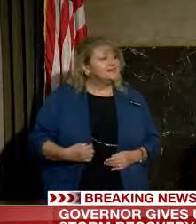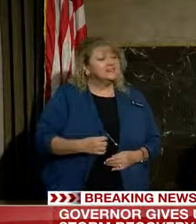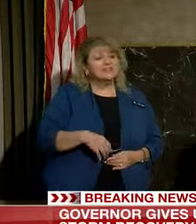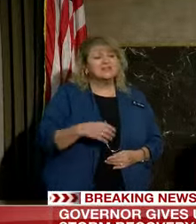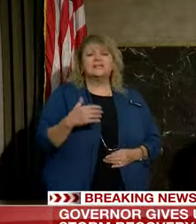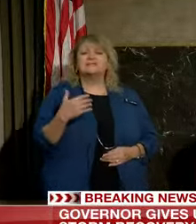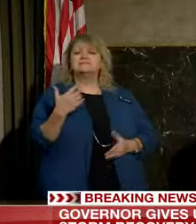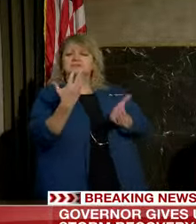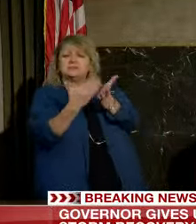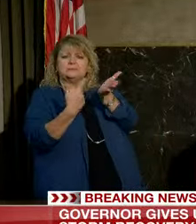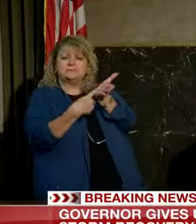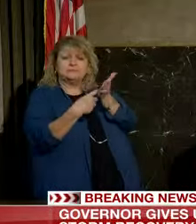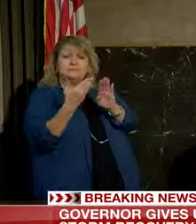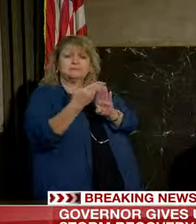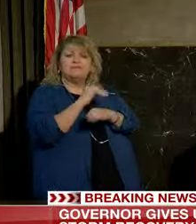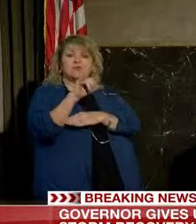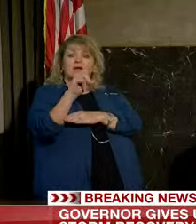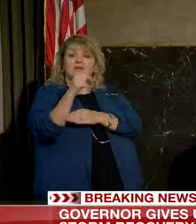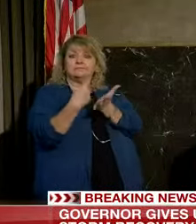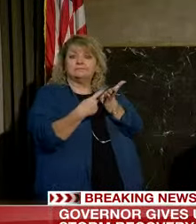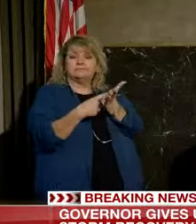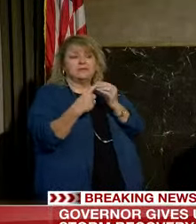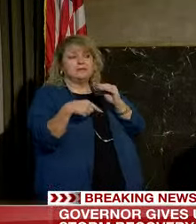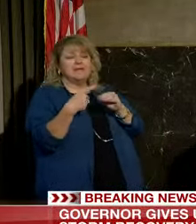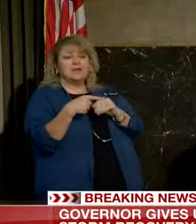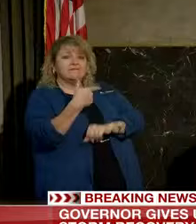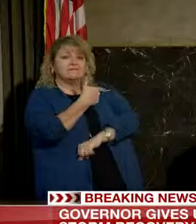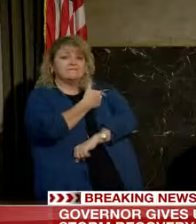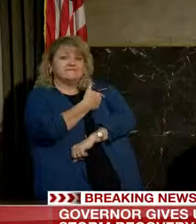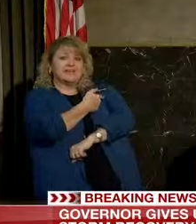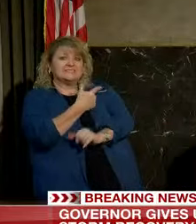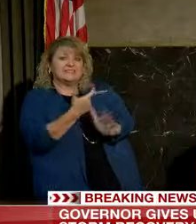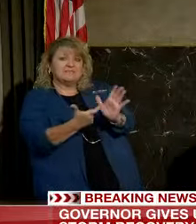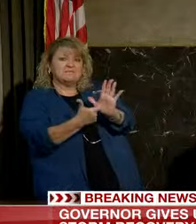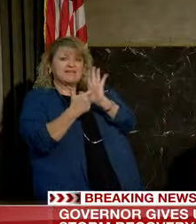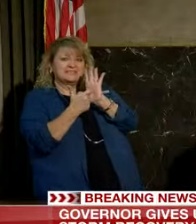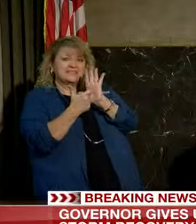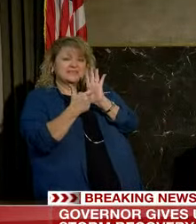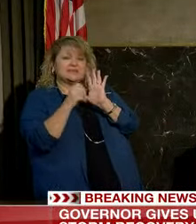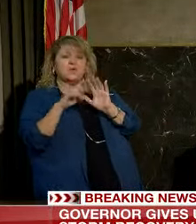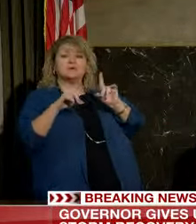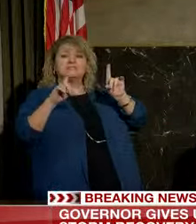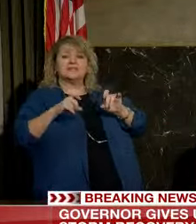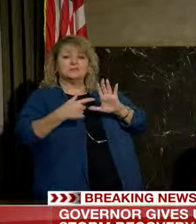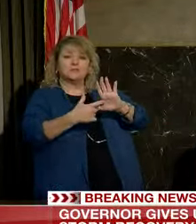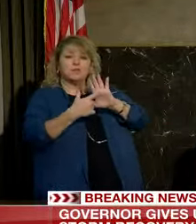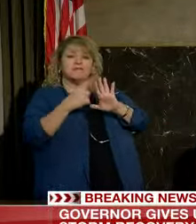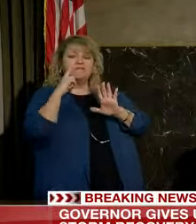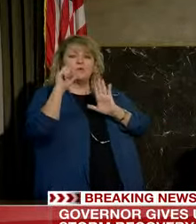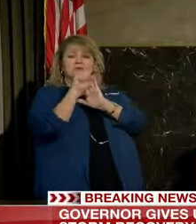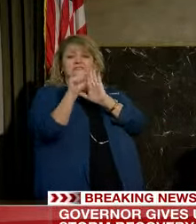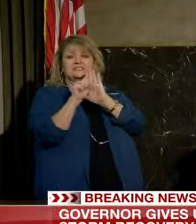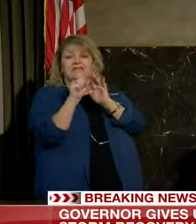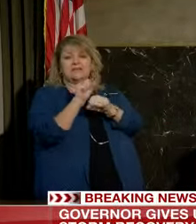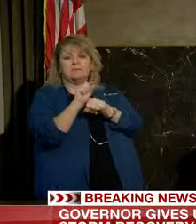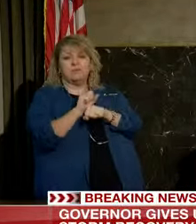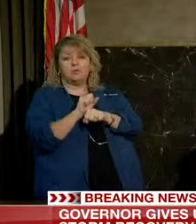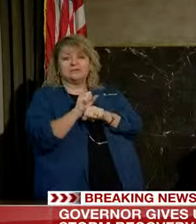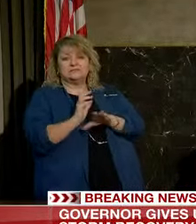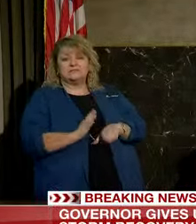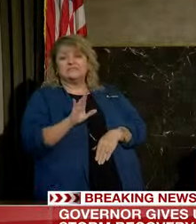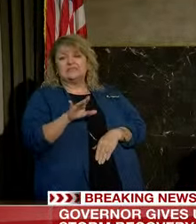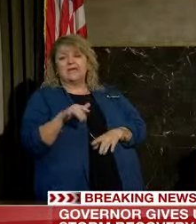There was discussion before Ida about some sort of vaccine mandate or testing requirement for state employees, and obviously that got set